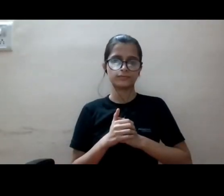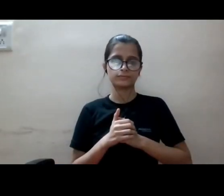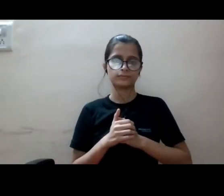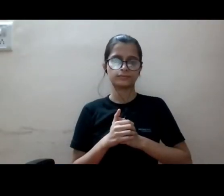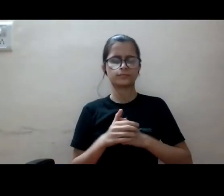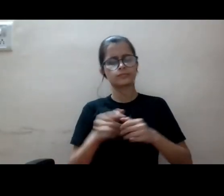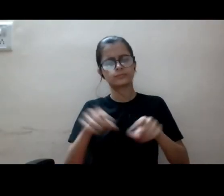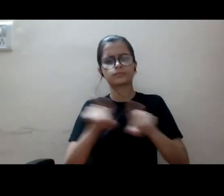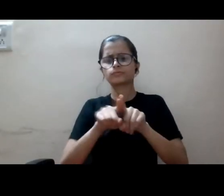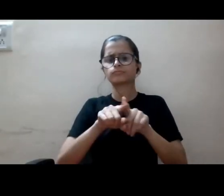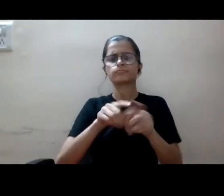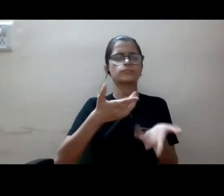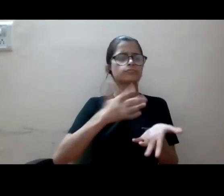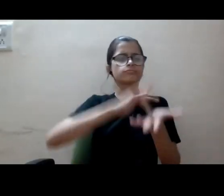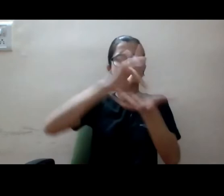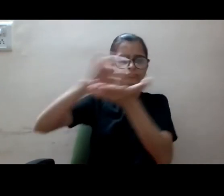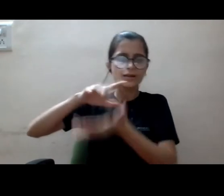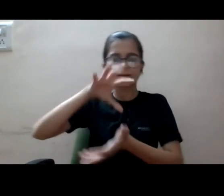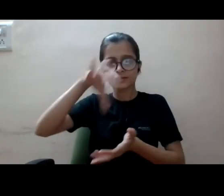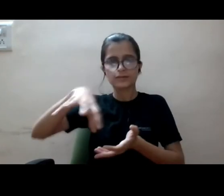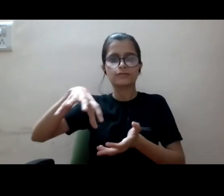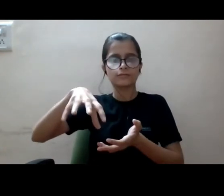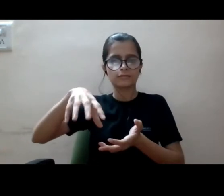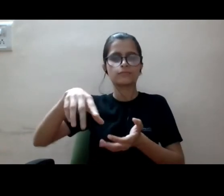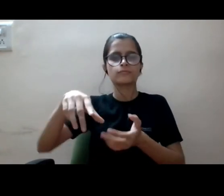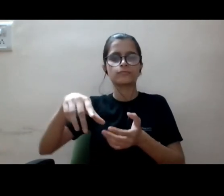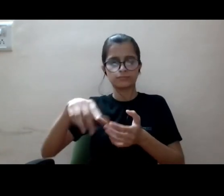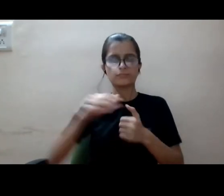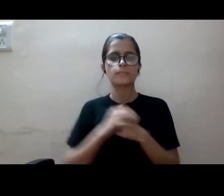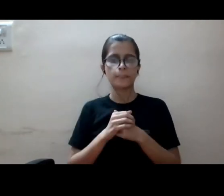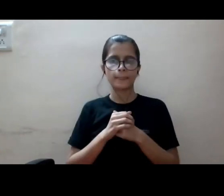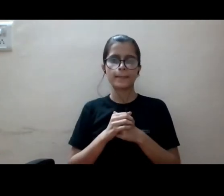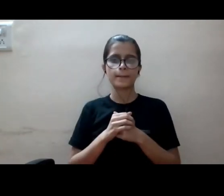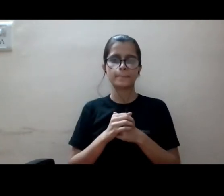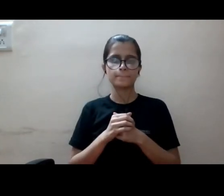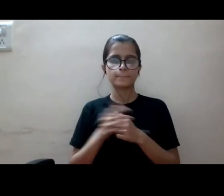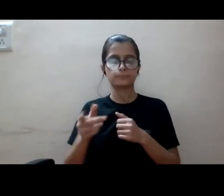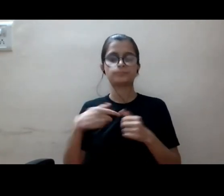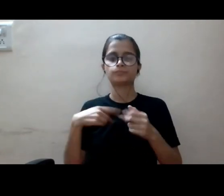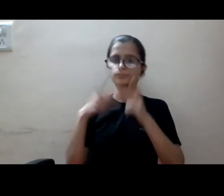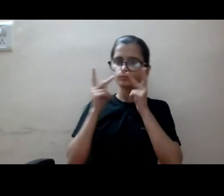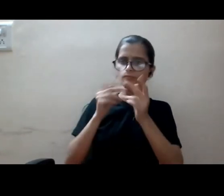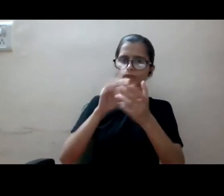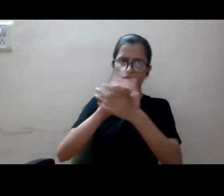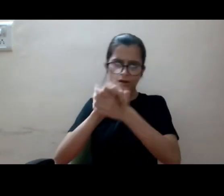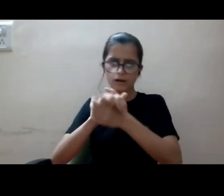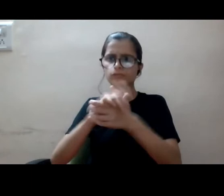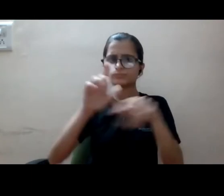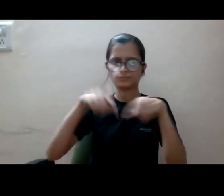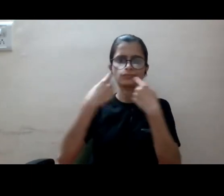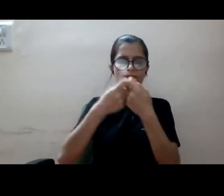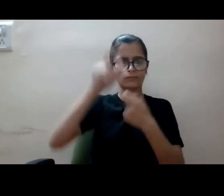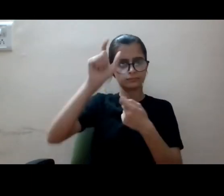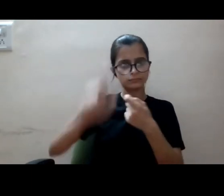In the city of Almaty in Kazakhstan, I watch as my friend and colleague Damani